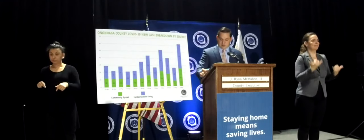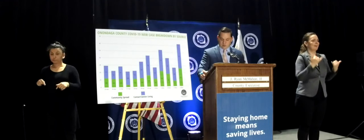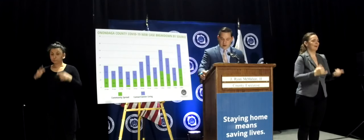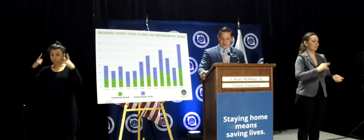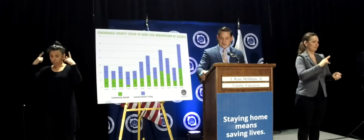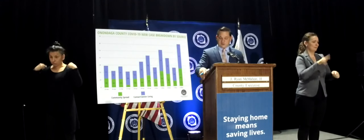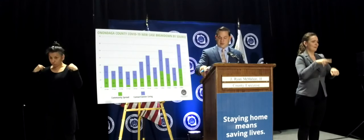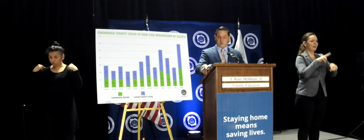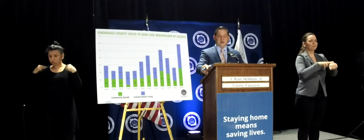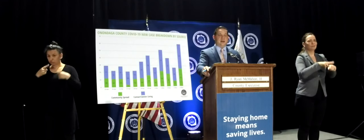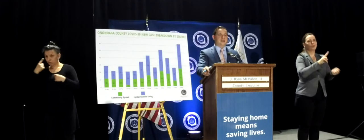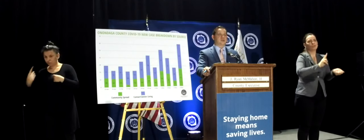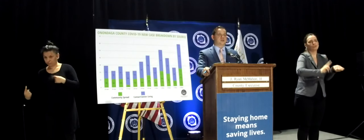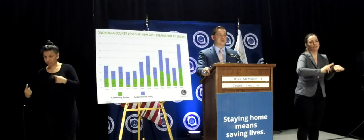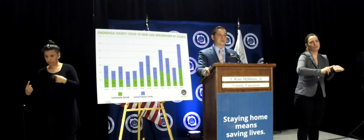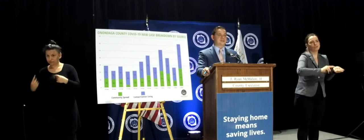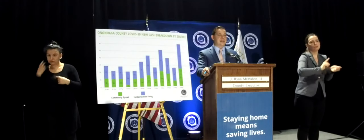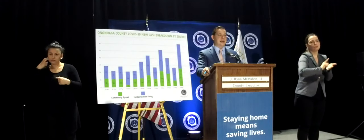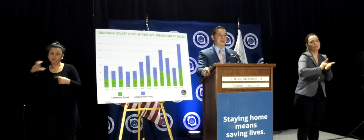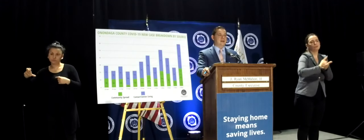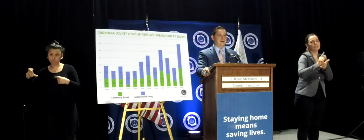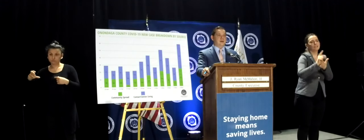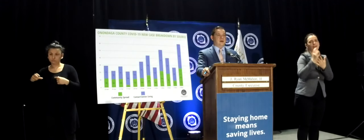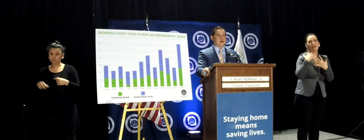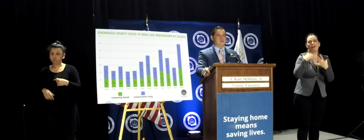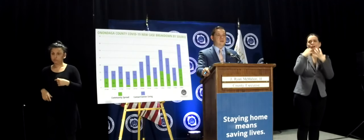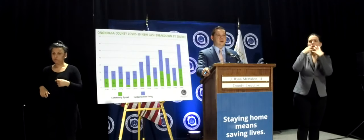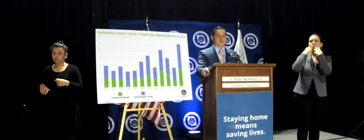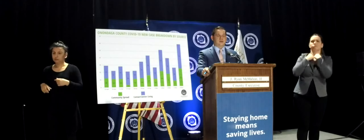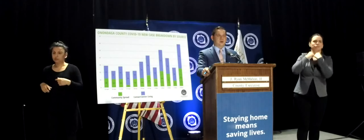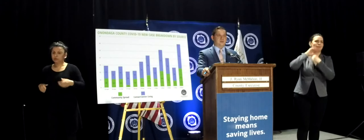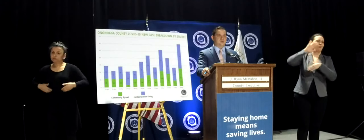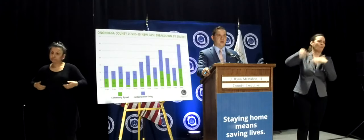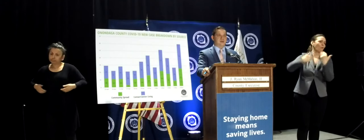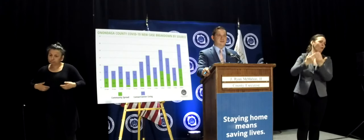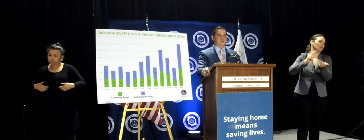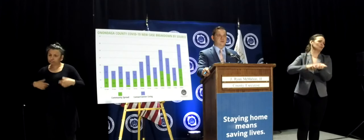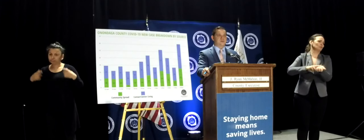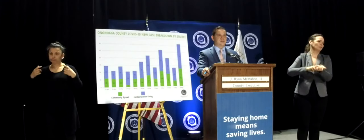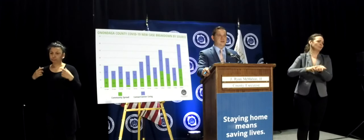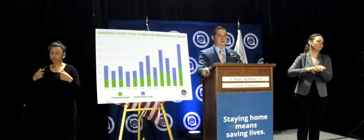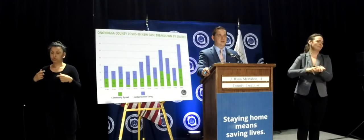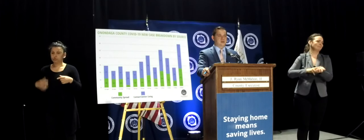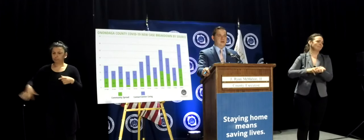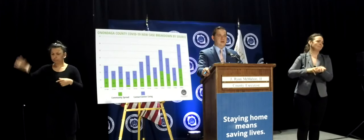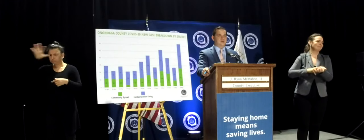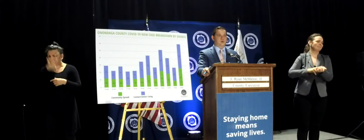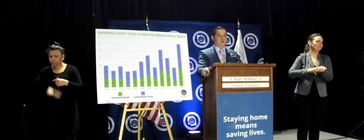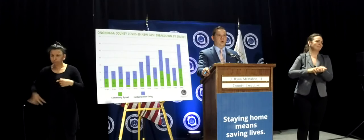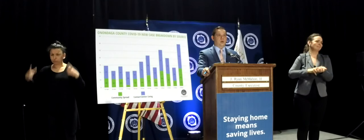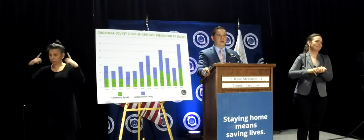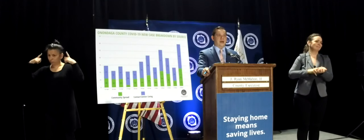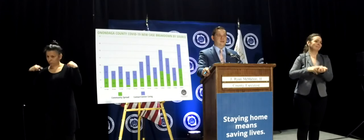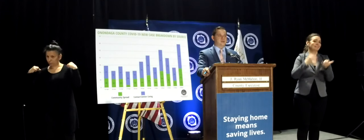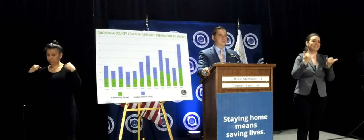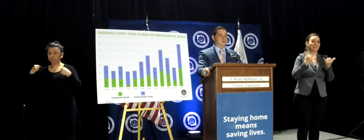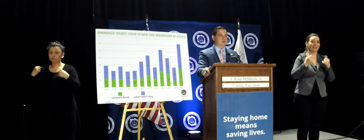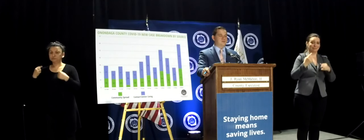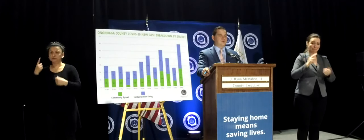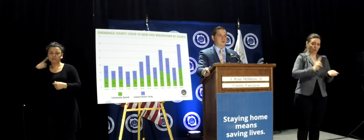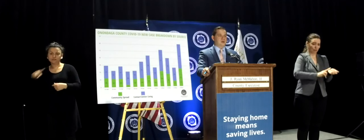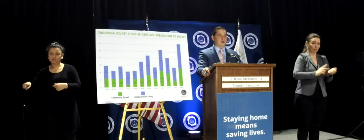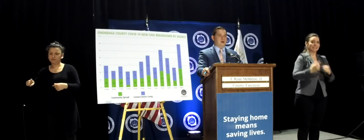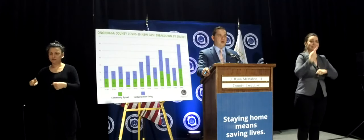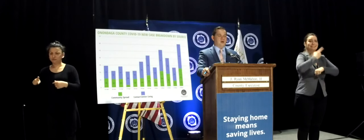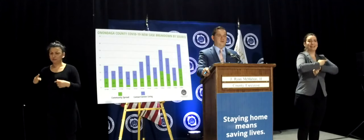and today we are actually celebrating National Nurses Day. Certainly throughout this process, we've seen the heroic actions